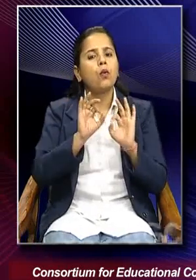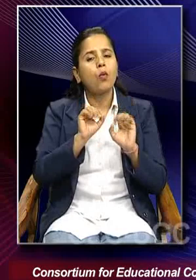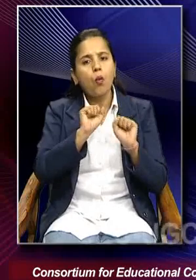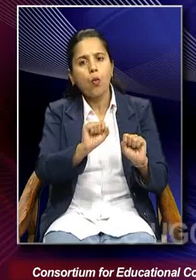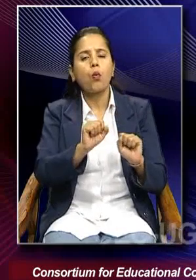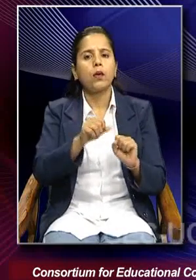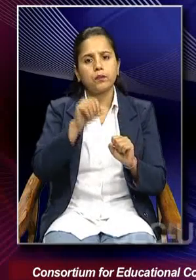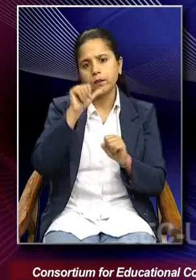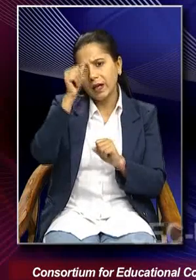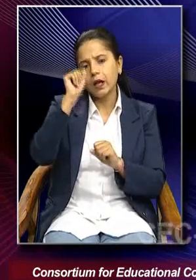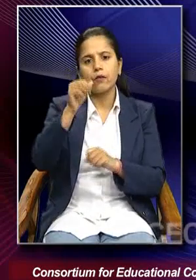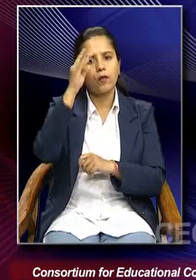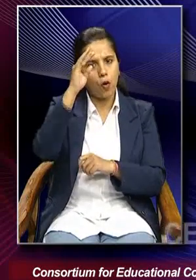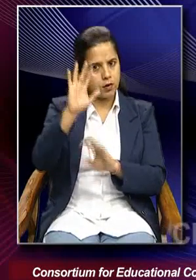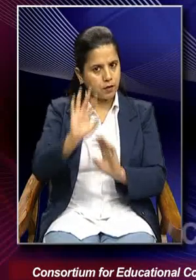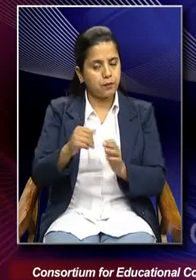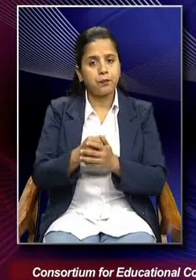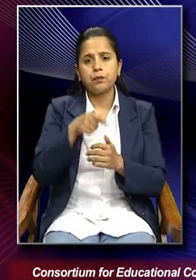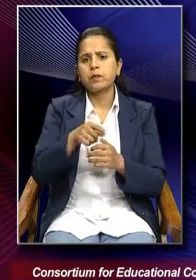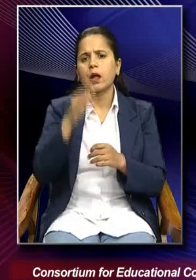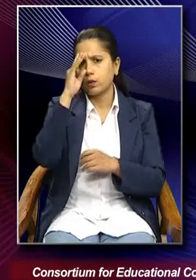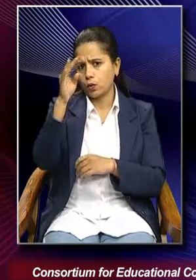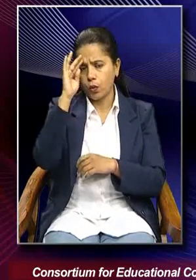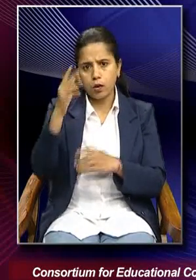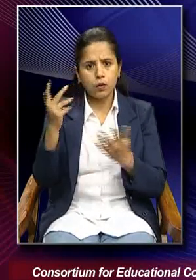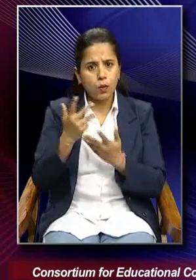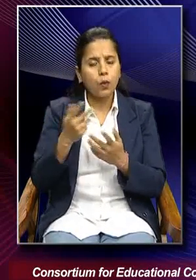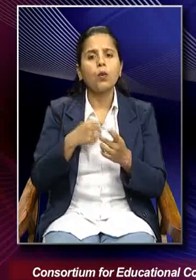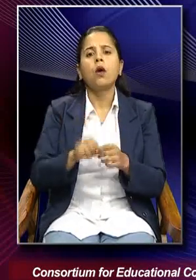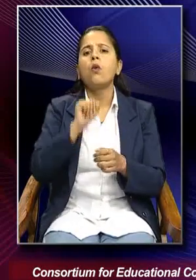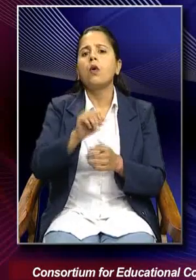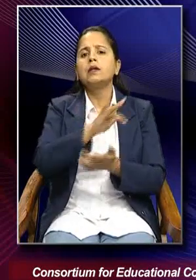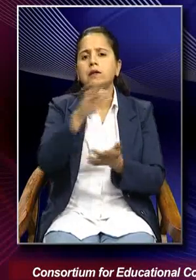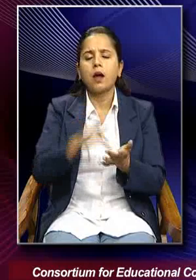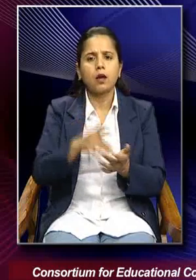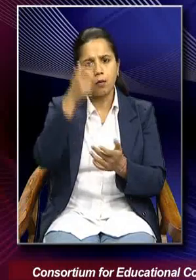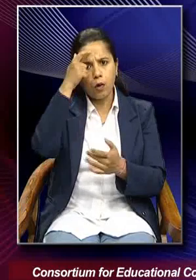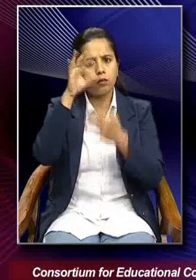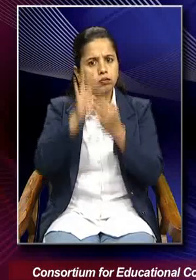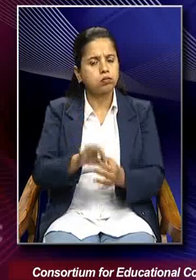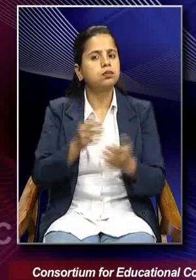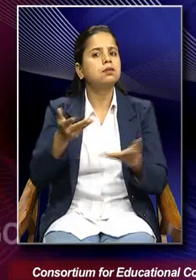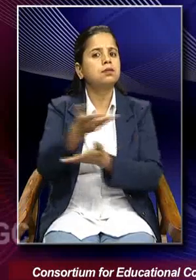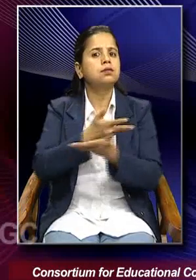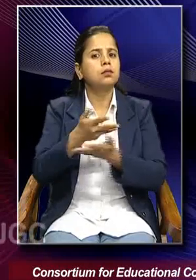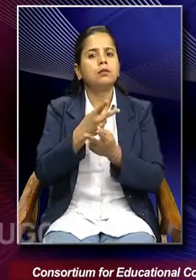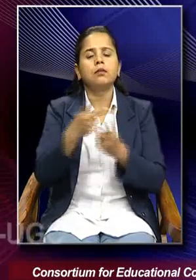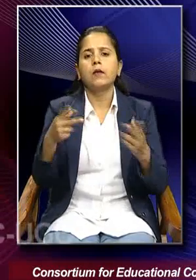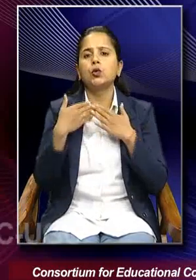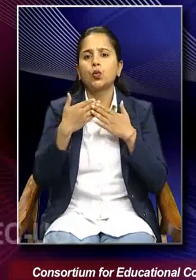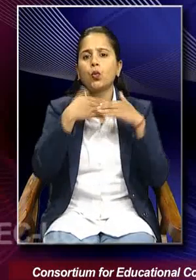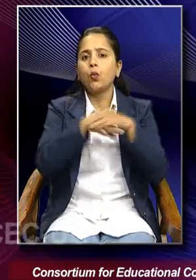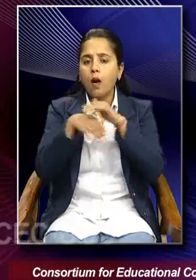Indian philosophy, what are the theories or central issues that are being discussed in various schools